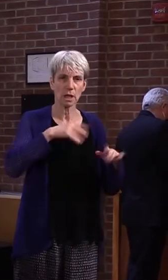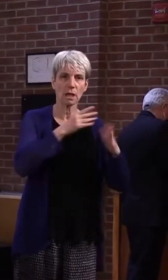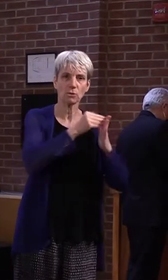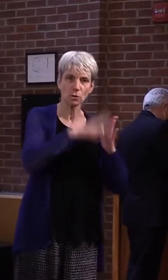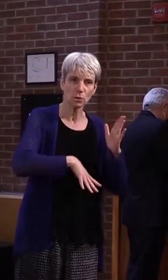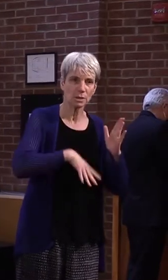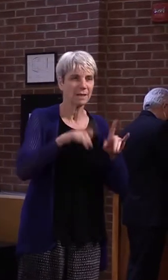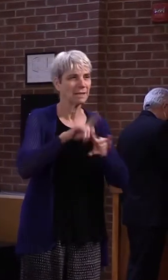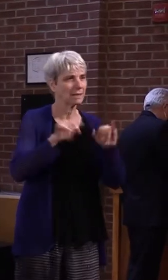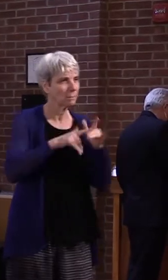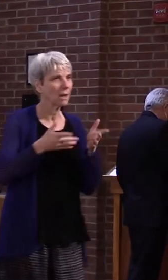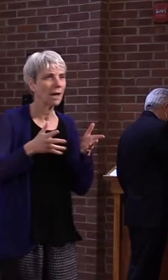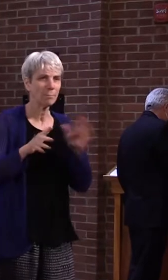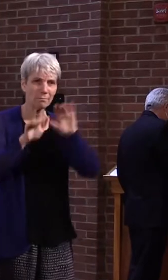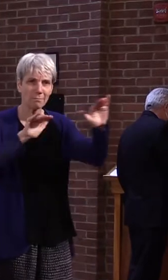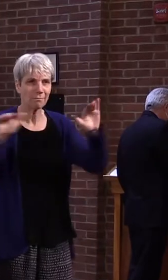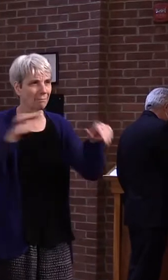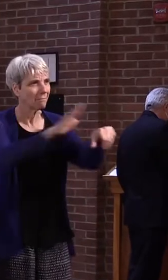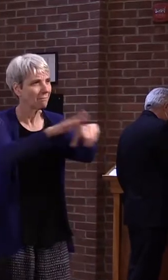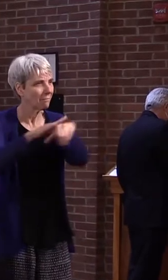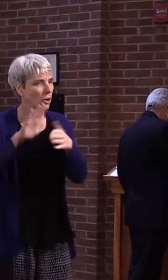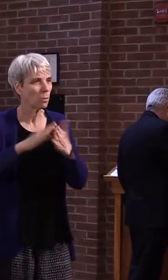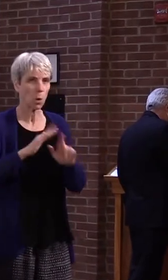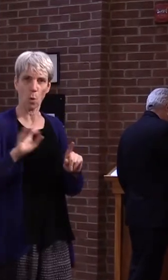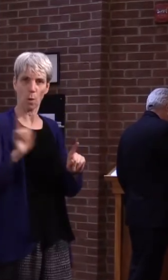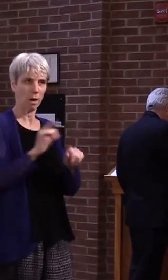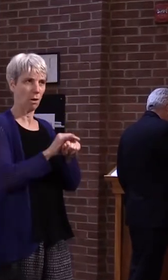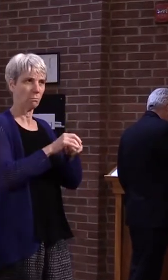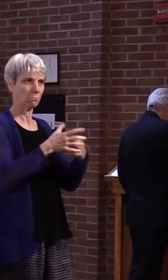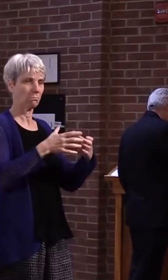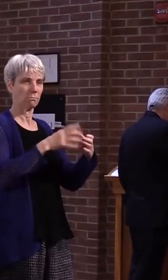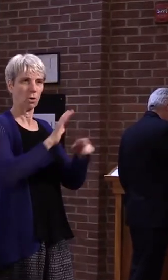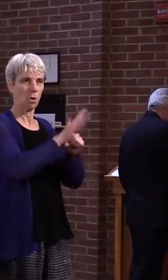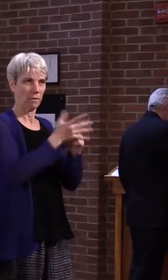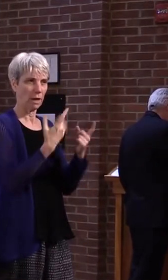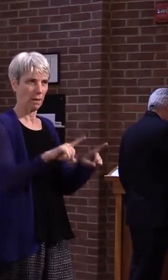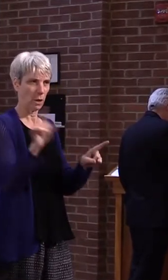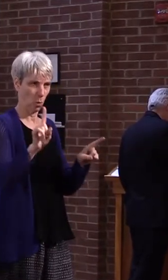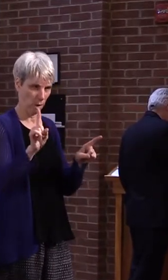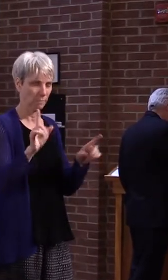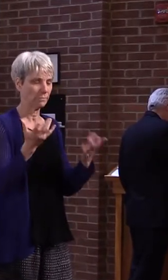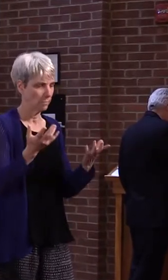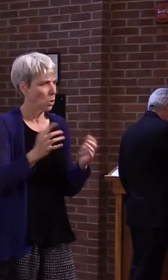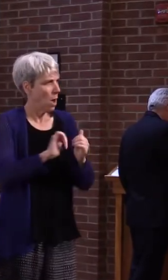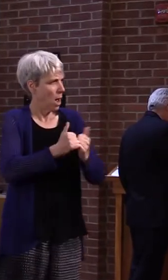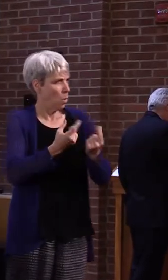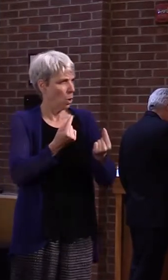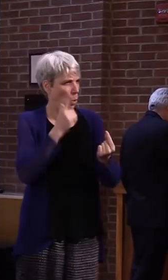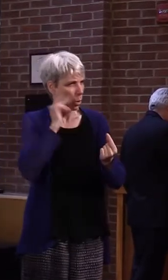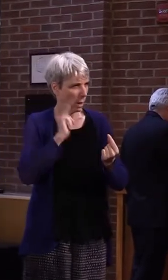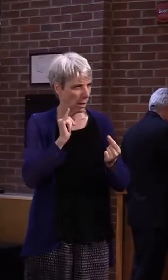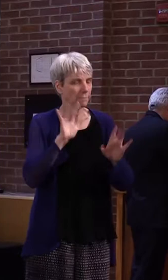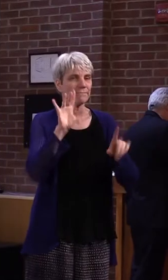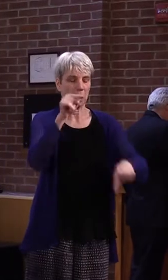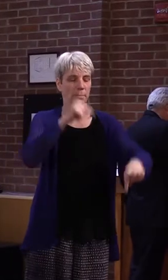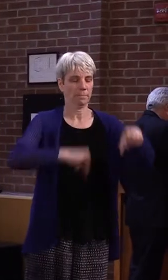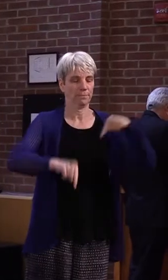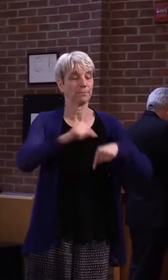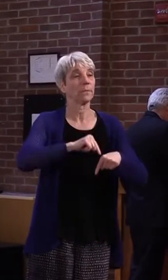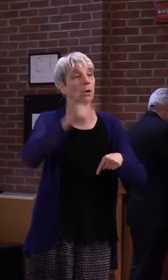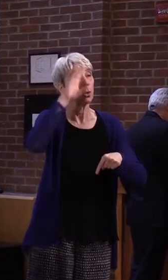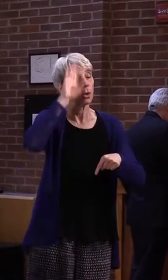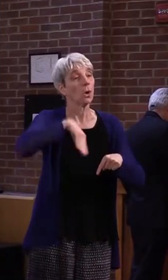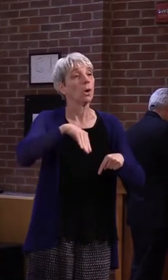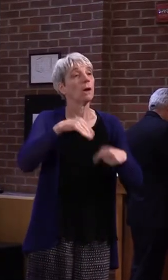I thought I would share our initial work on organizing these data. Student health information is part of a student's educational